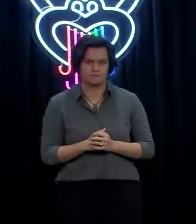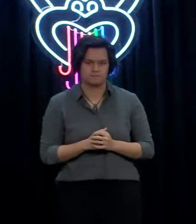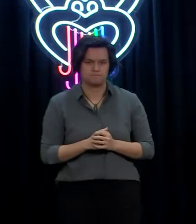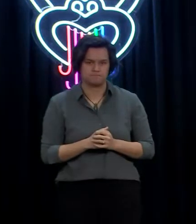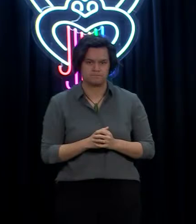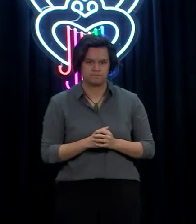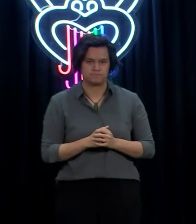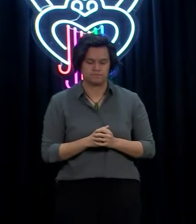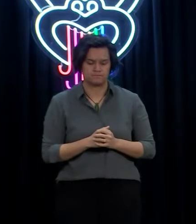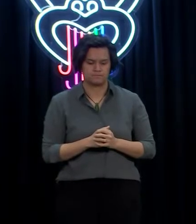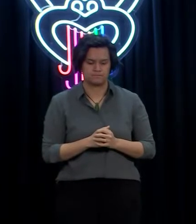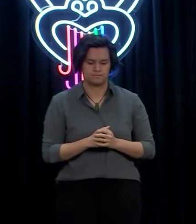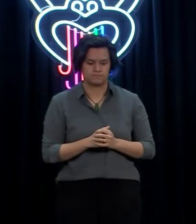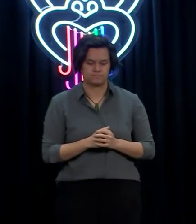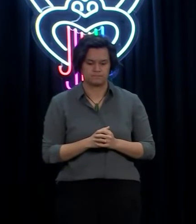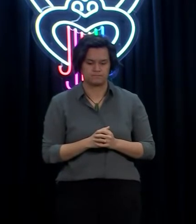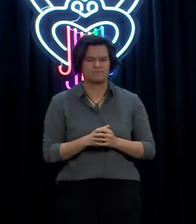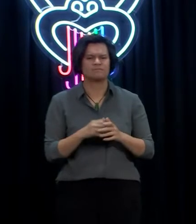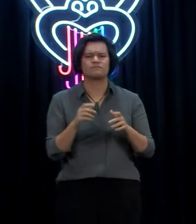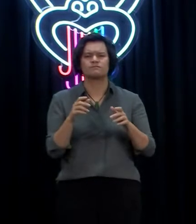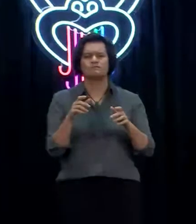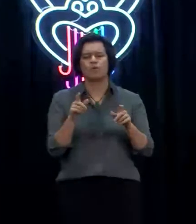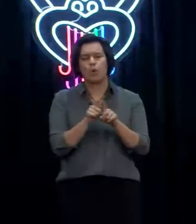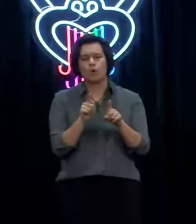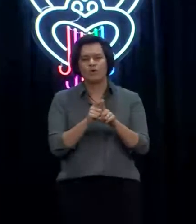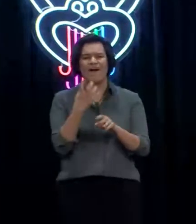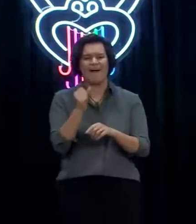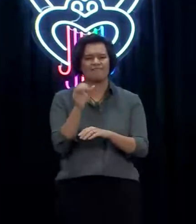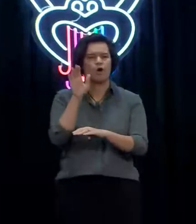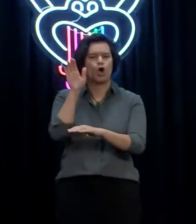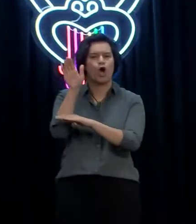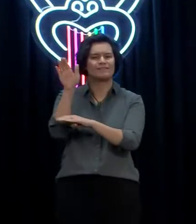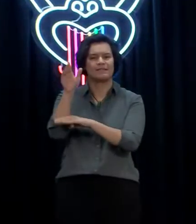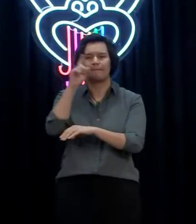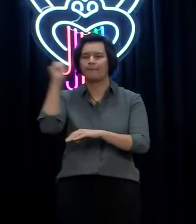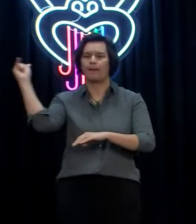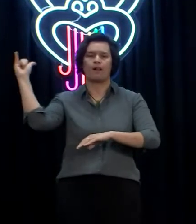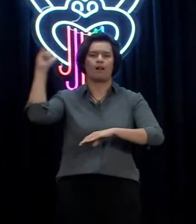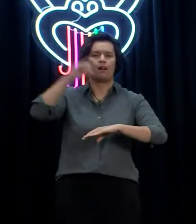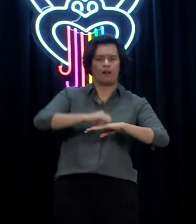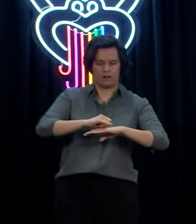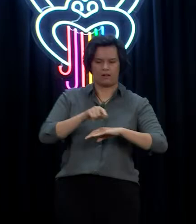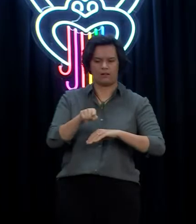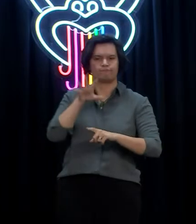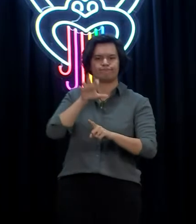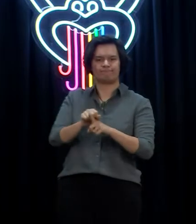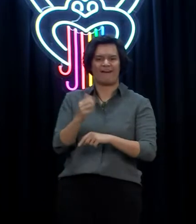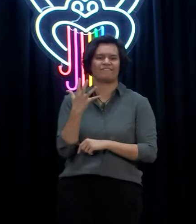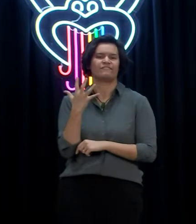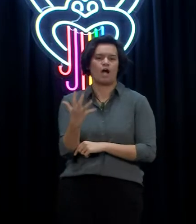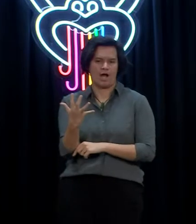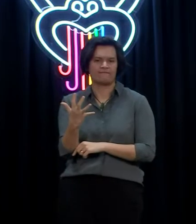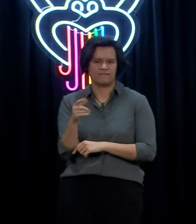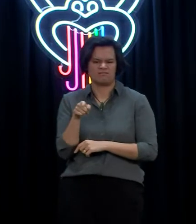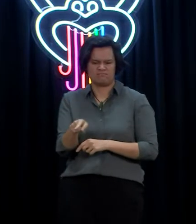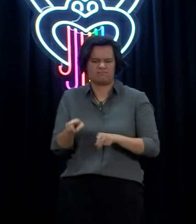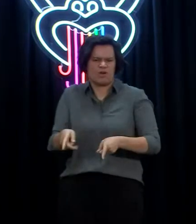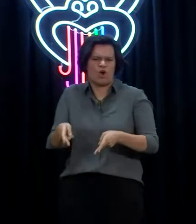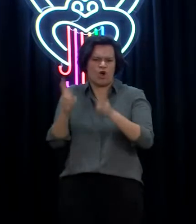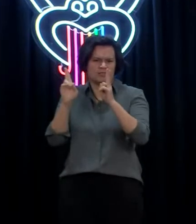also 5 new cases of COVID-19 in recent returnees in our managed isolation